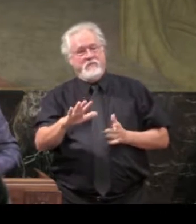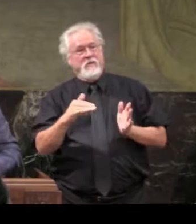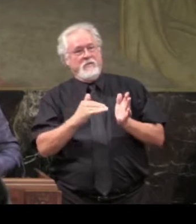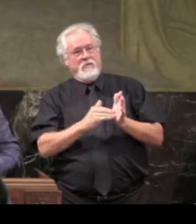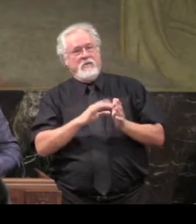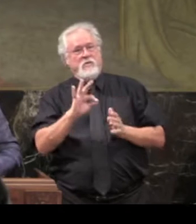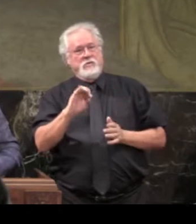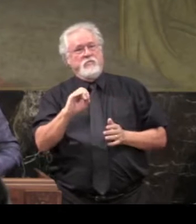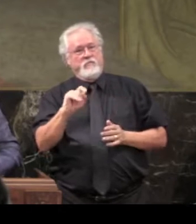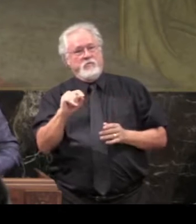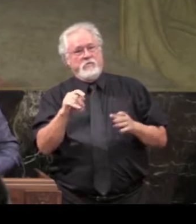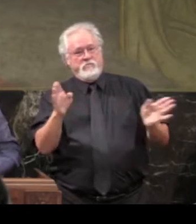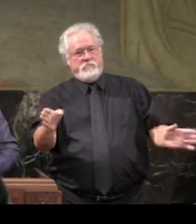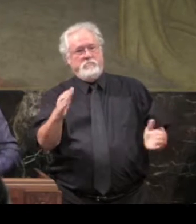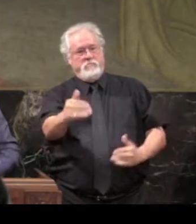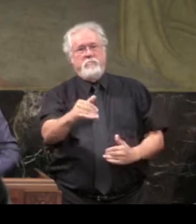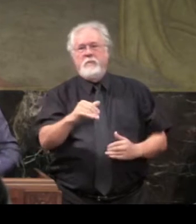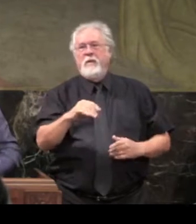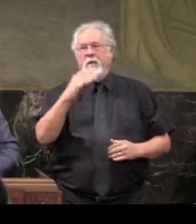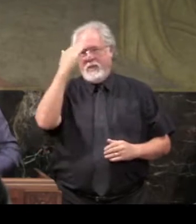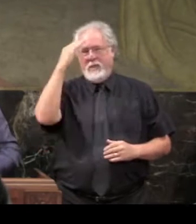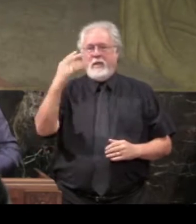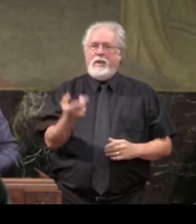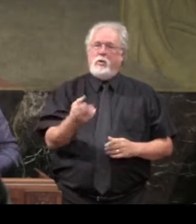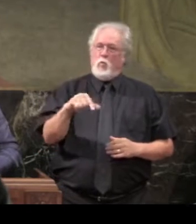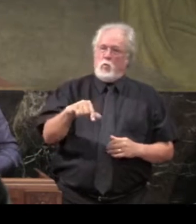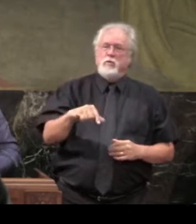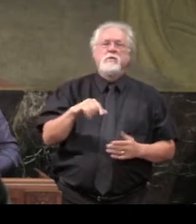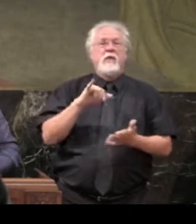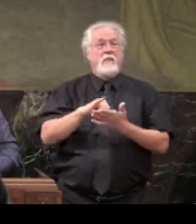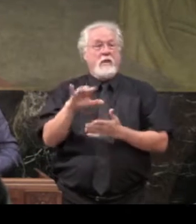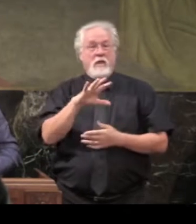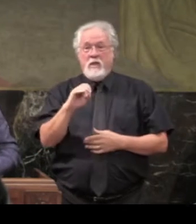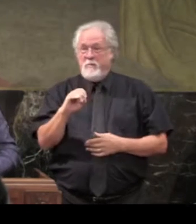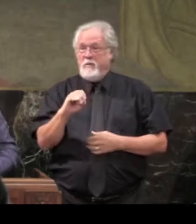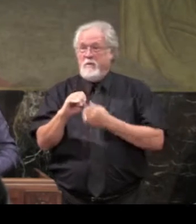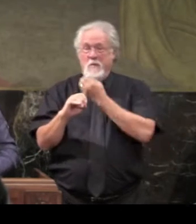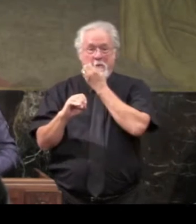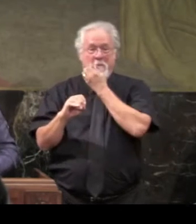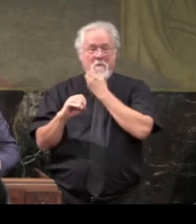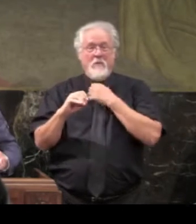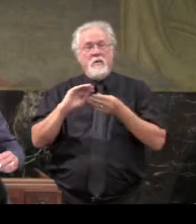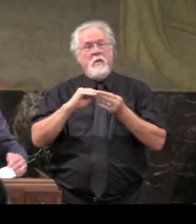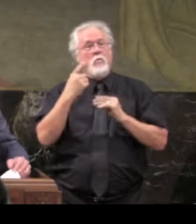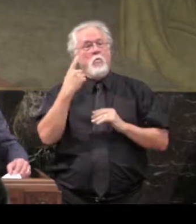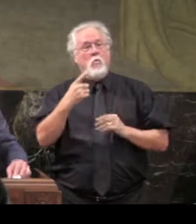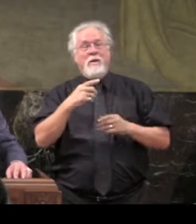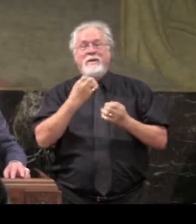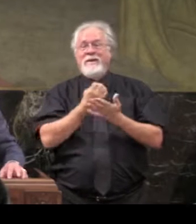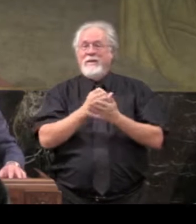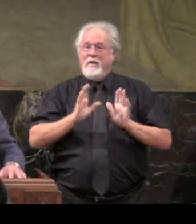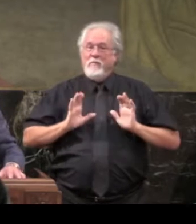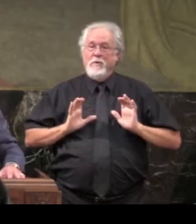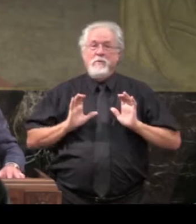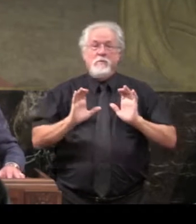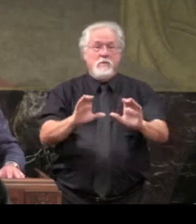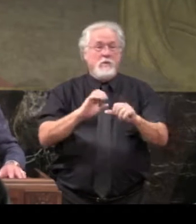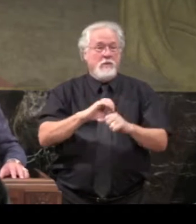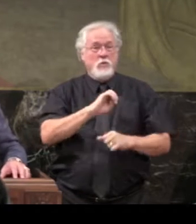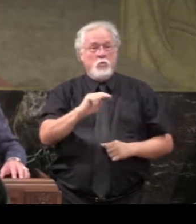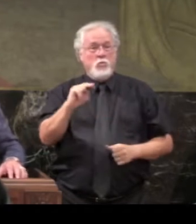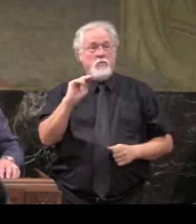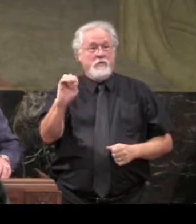foot corporate headquarters. That company is the #1 economic driver in Northeast